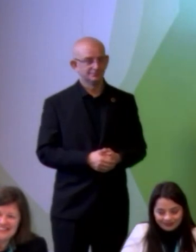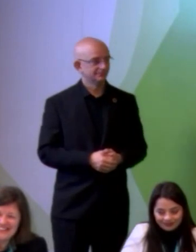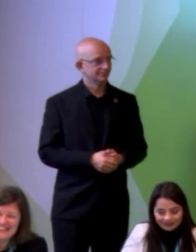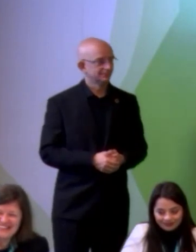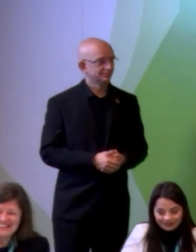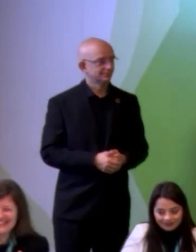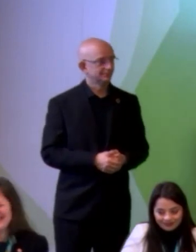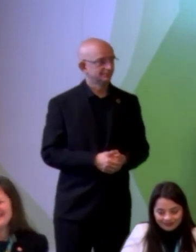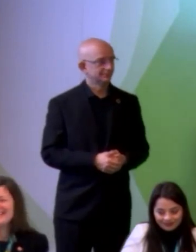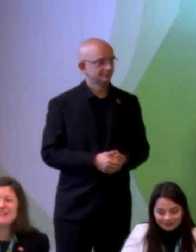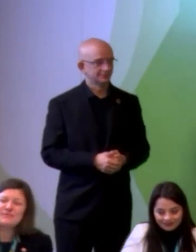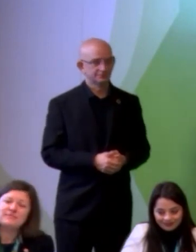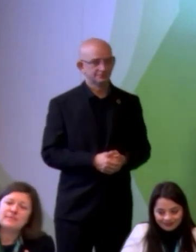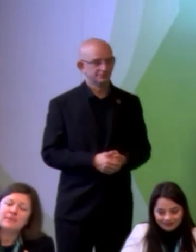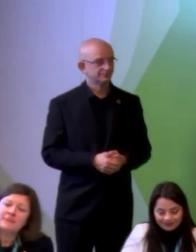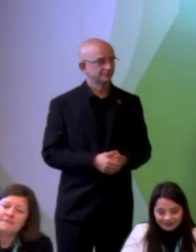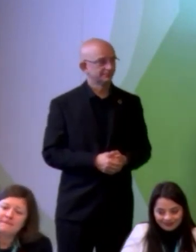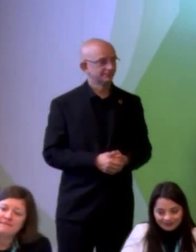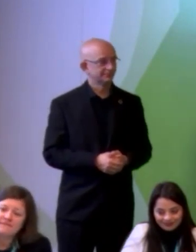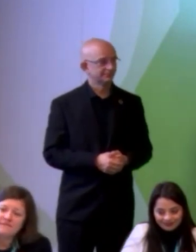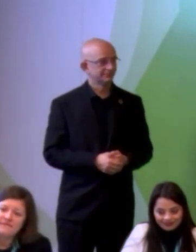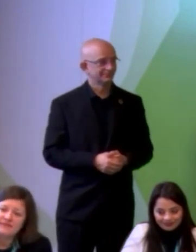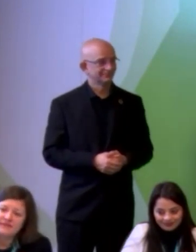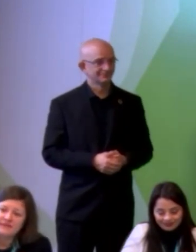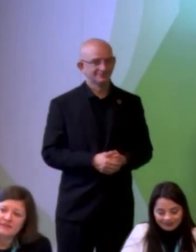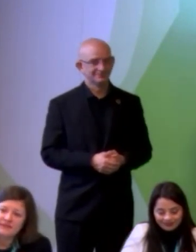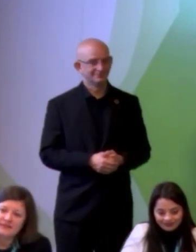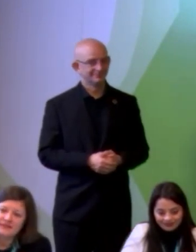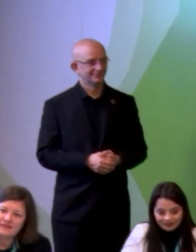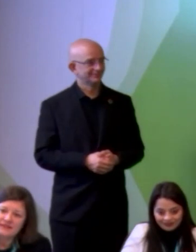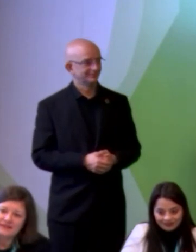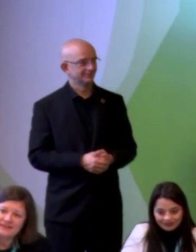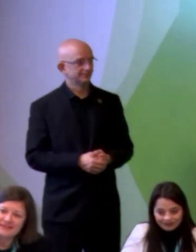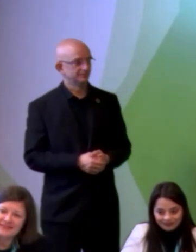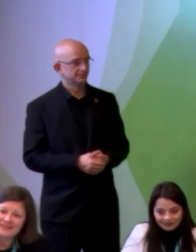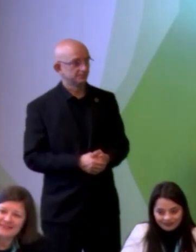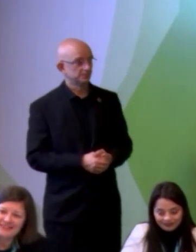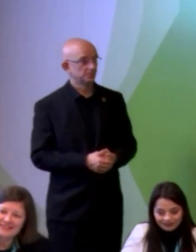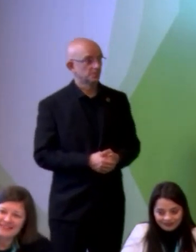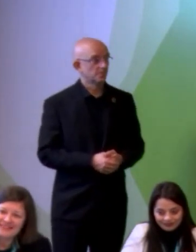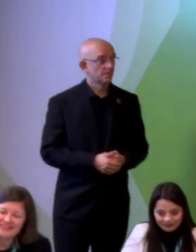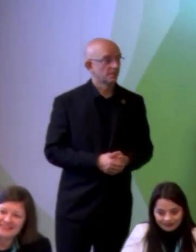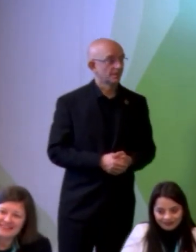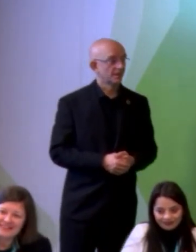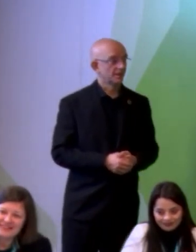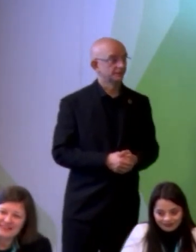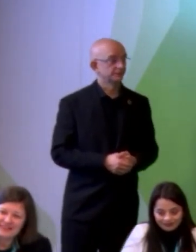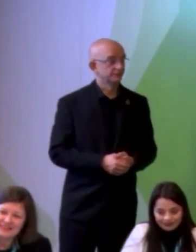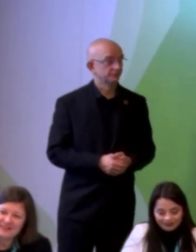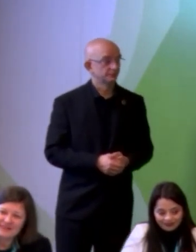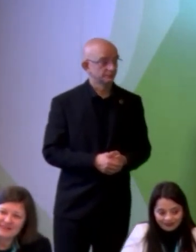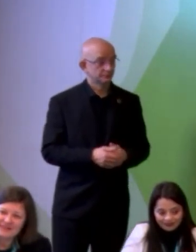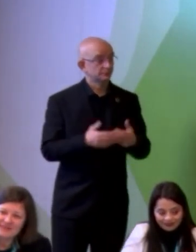Sorry. Yeah, I think I'm one of the people who, if I haven't had the chance to travel and